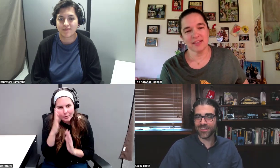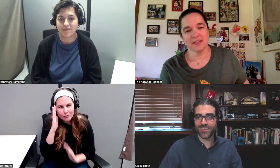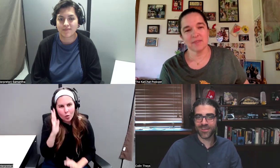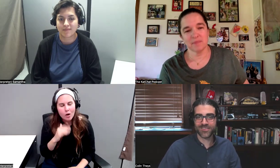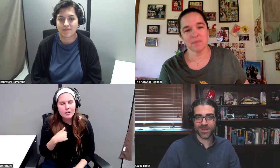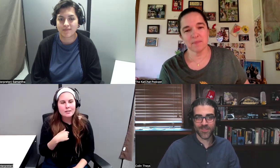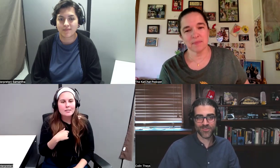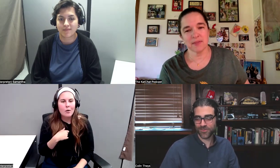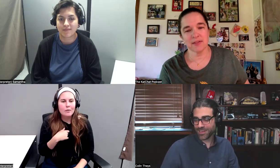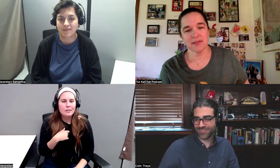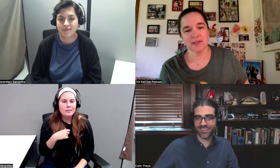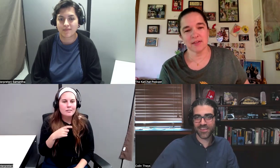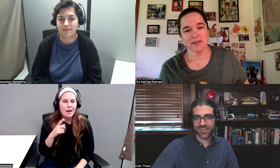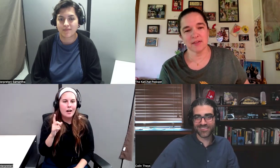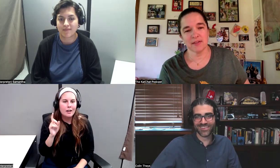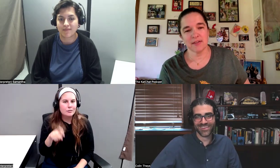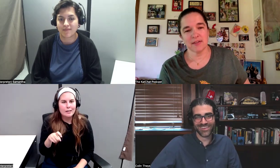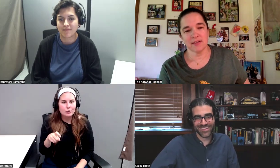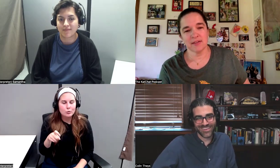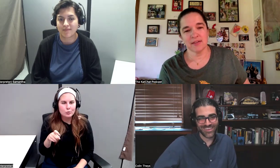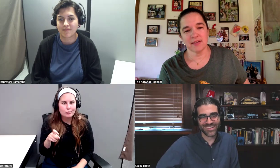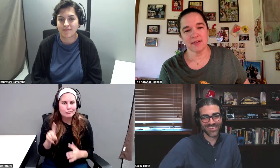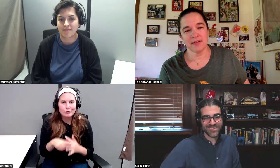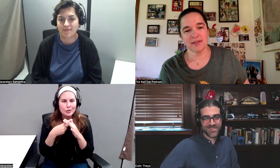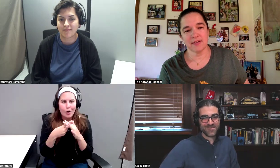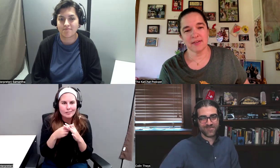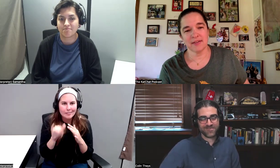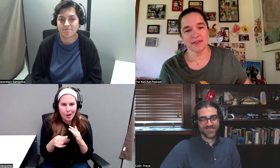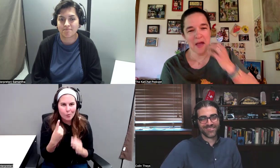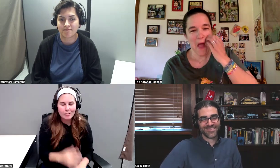throw somebody on the screen in the cut.